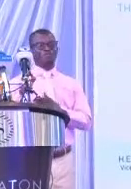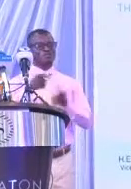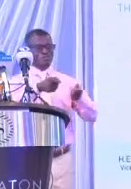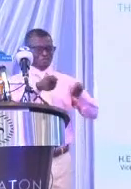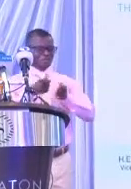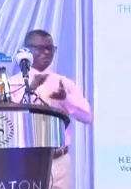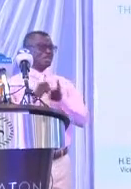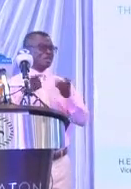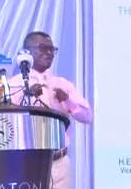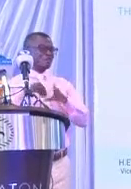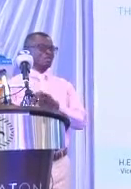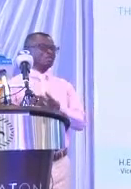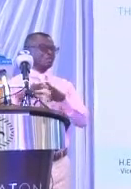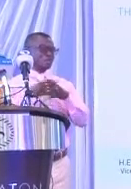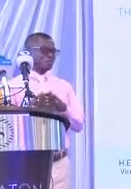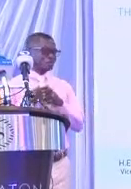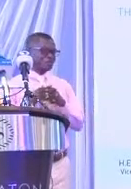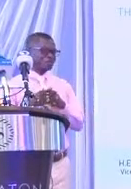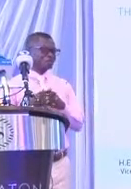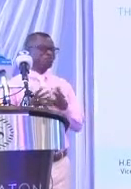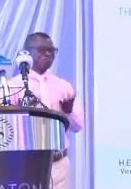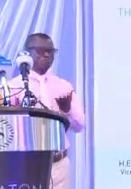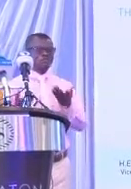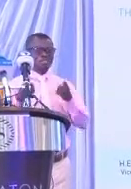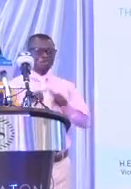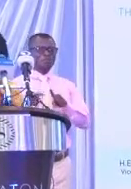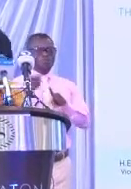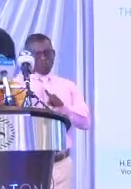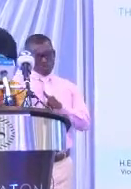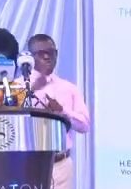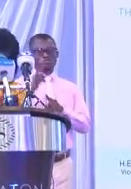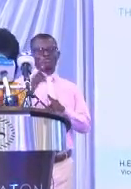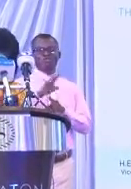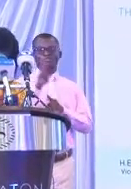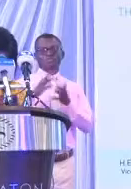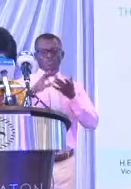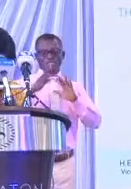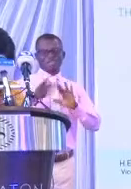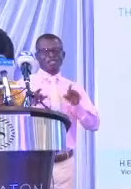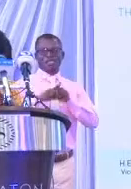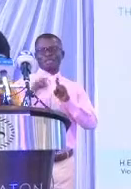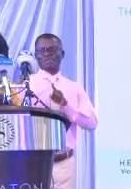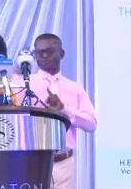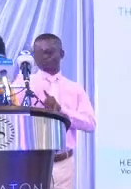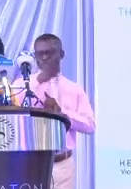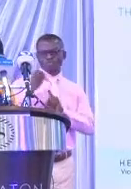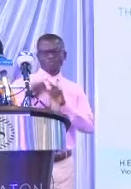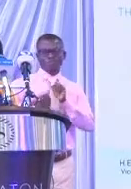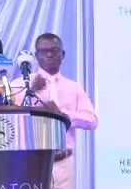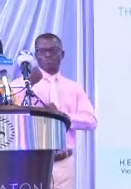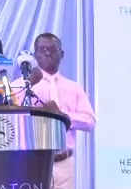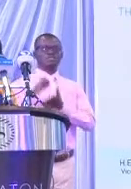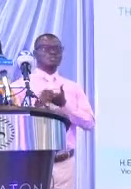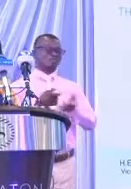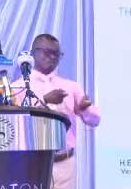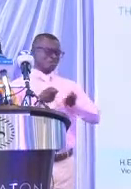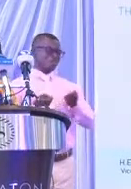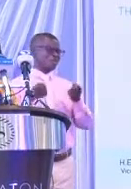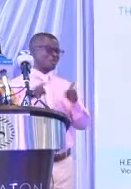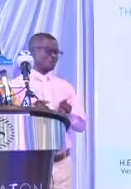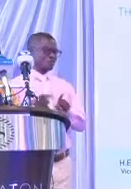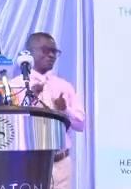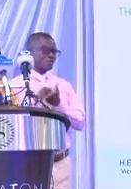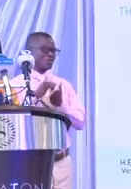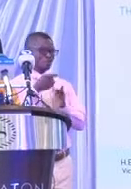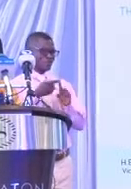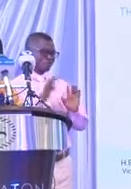takes place in the United States takes place online, making the internet the most beautiful and most popular place where trafficking takes place. Now, that is for the United